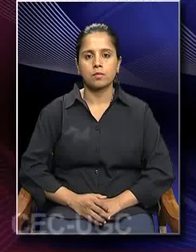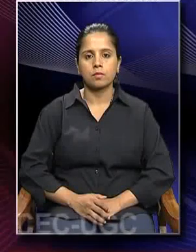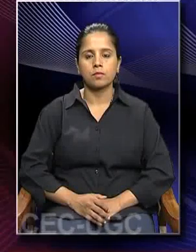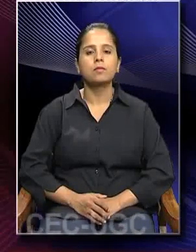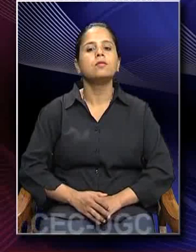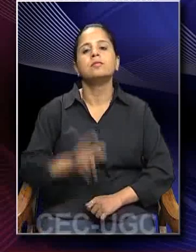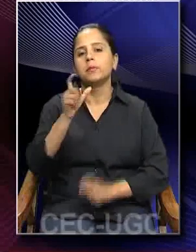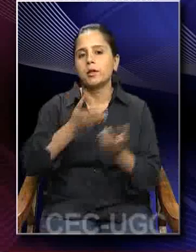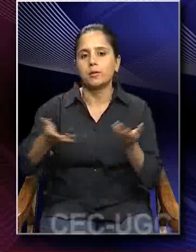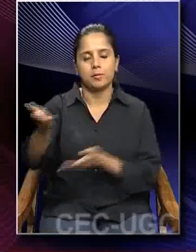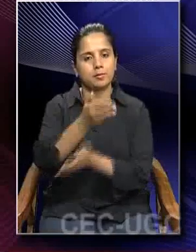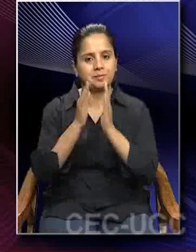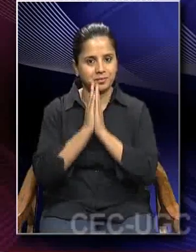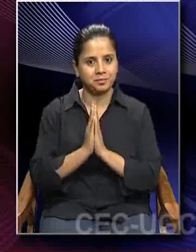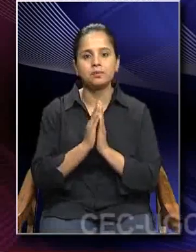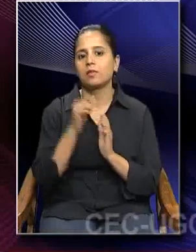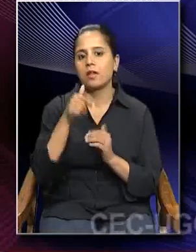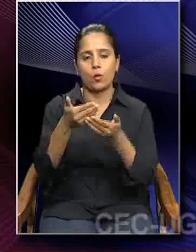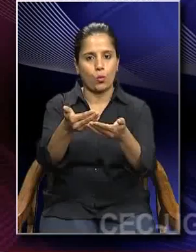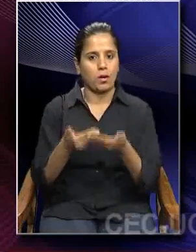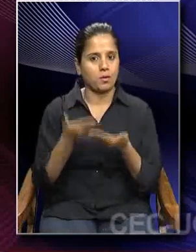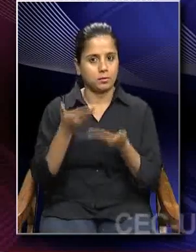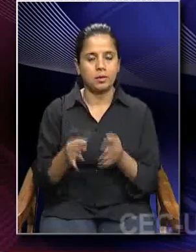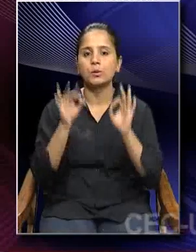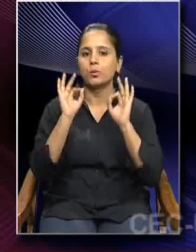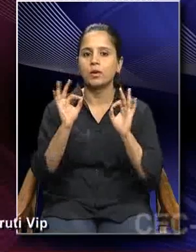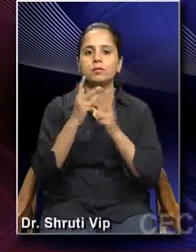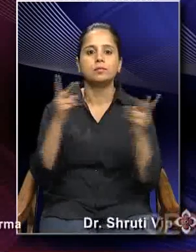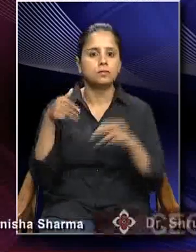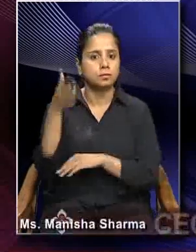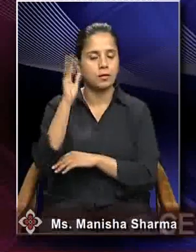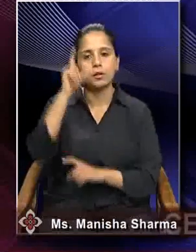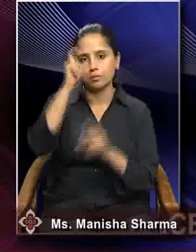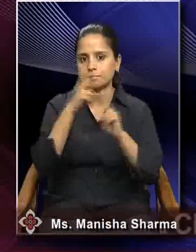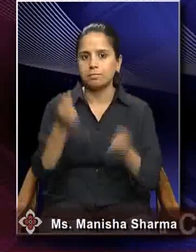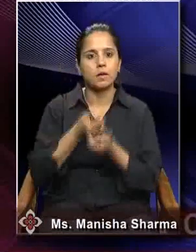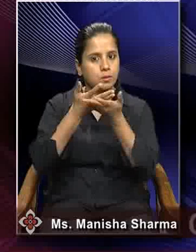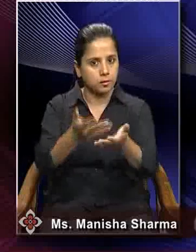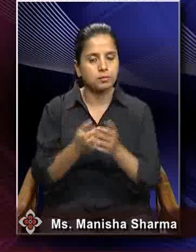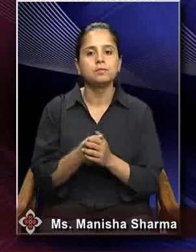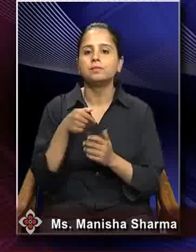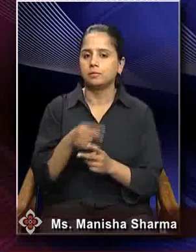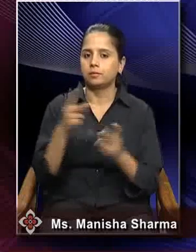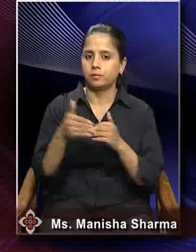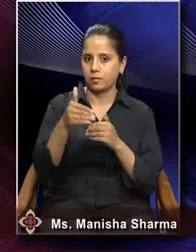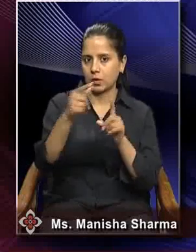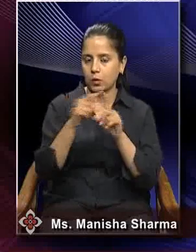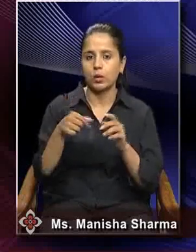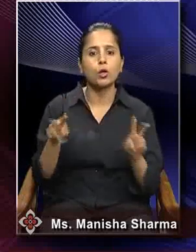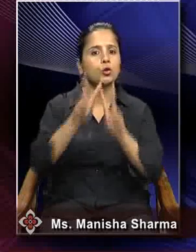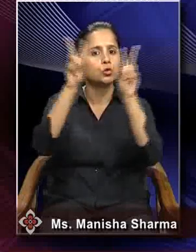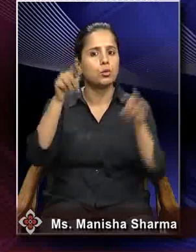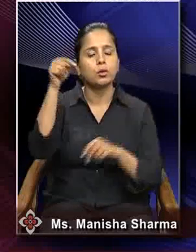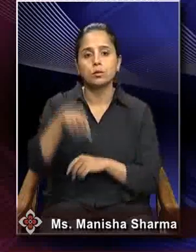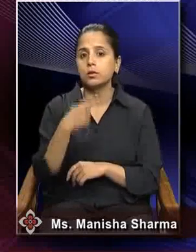Greetings everyone. Welcome to the special segment of Symbolic Expression series. The topic of